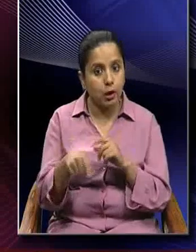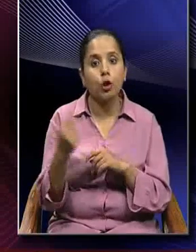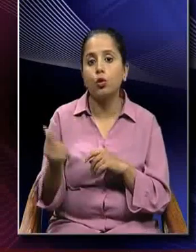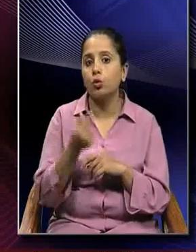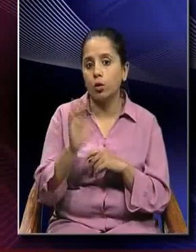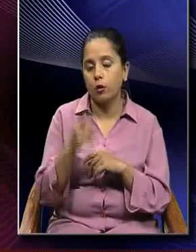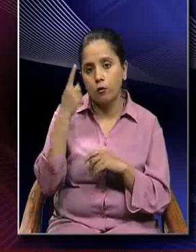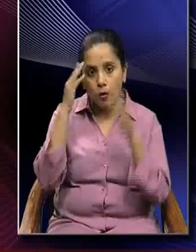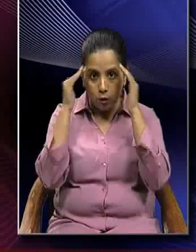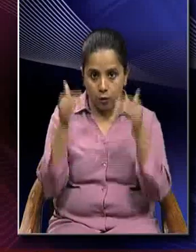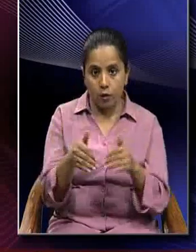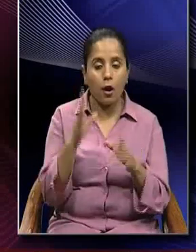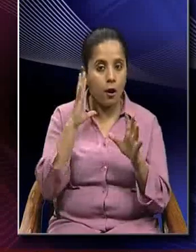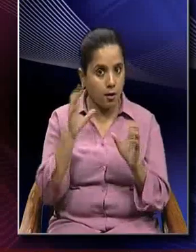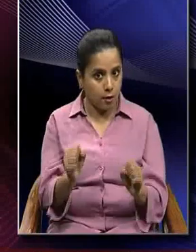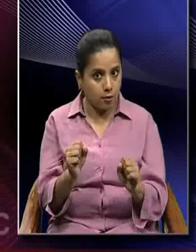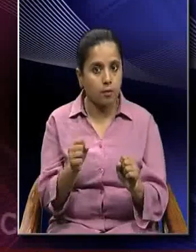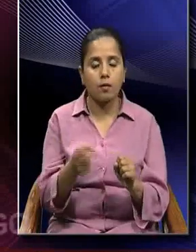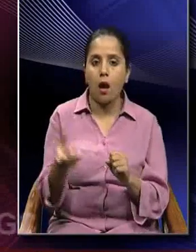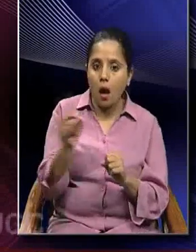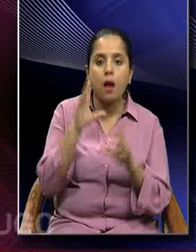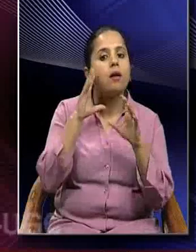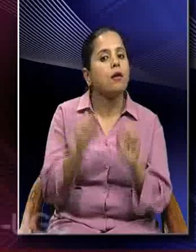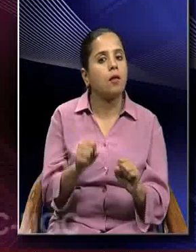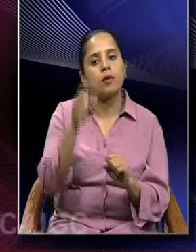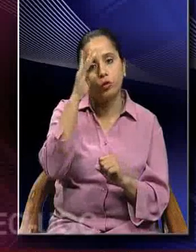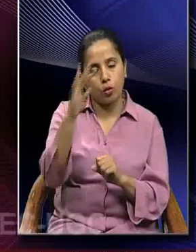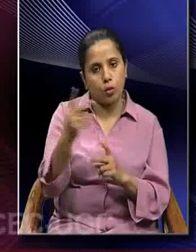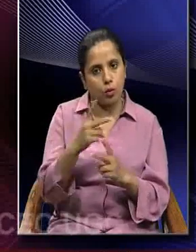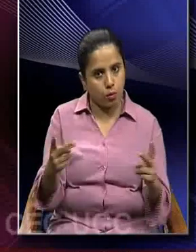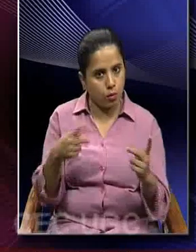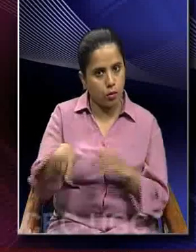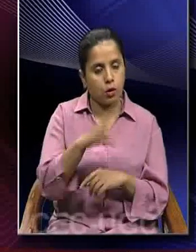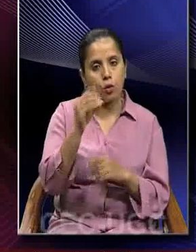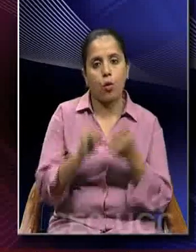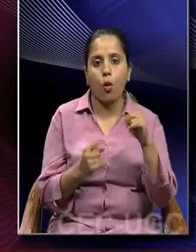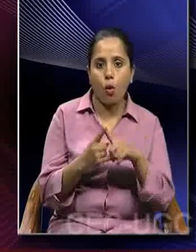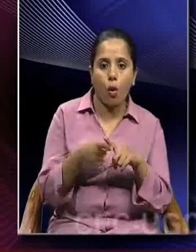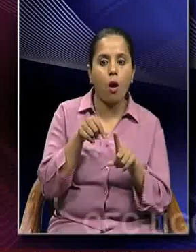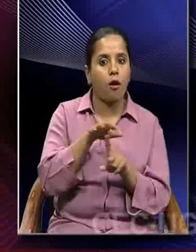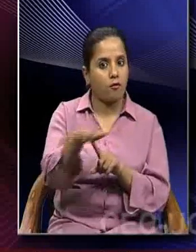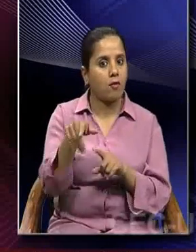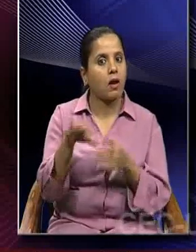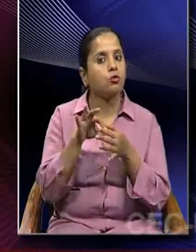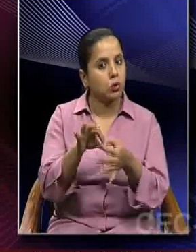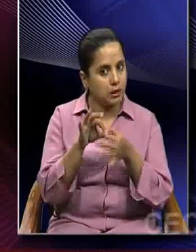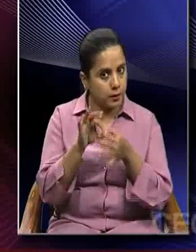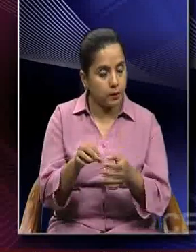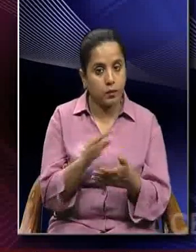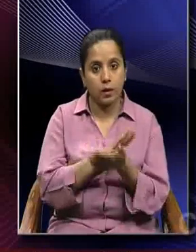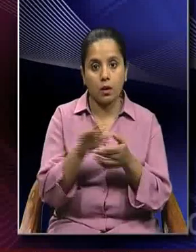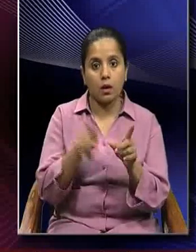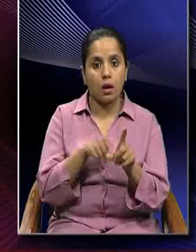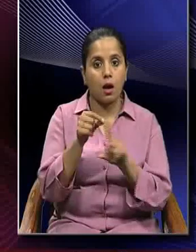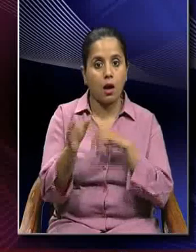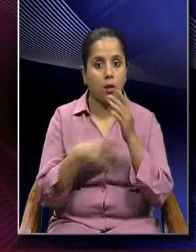which focuses on confirmation and reconfirmation of theories and cause-effect relationship. Like we saw that, the hypothesis was